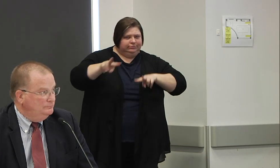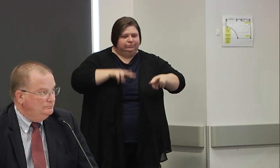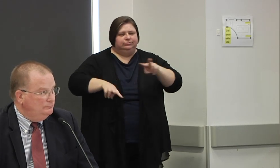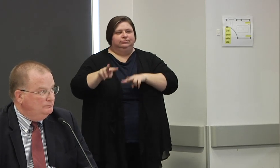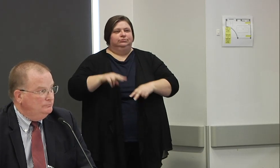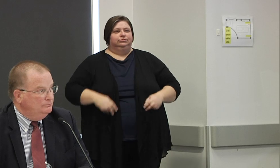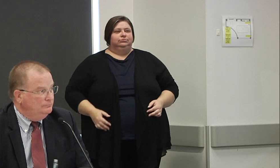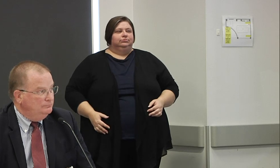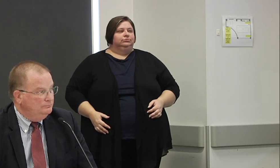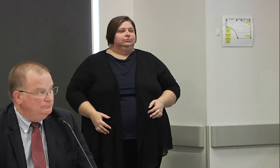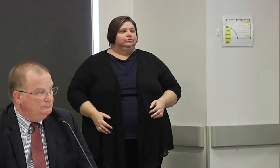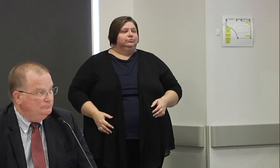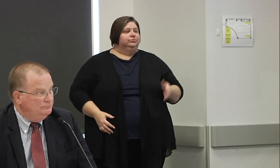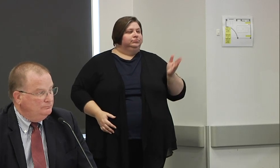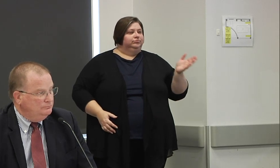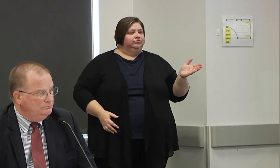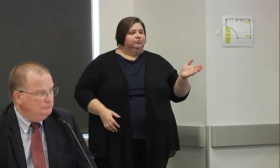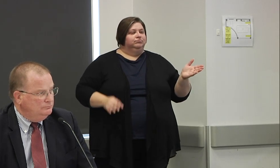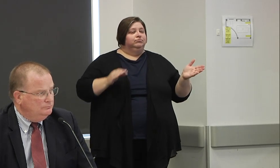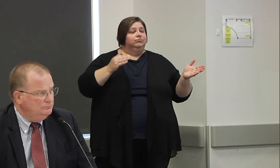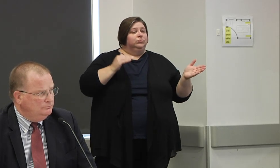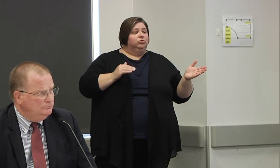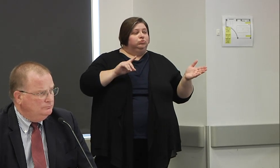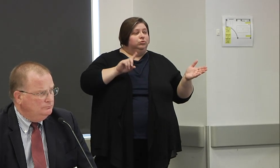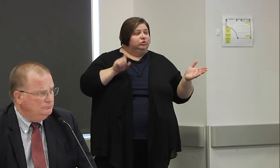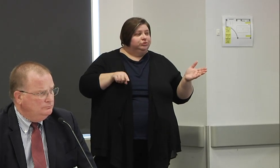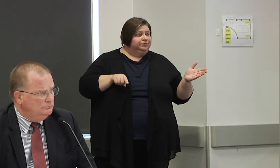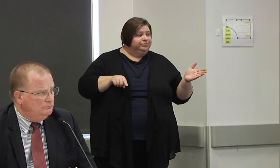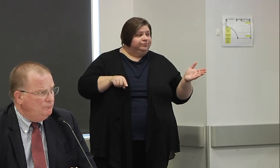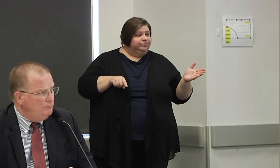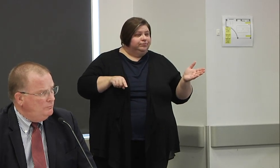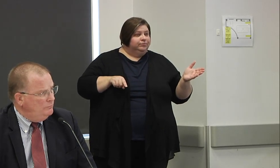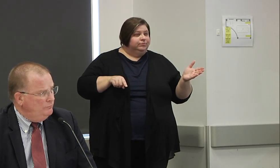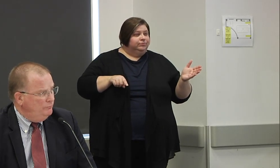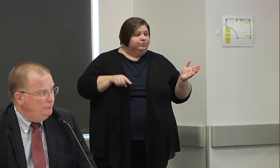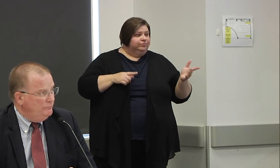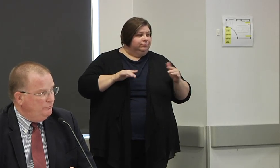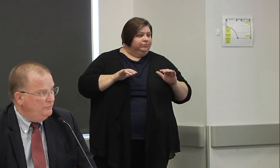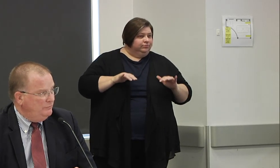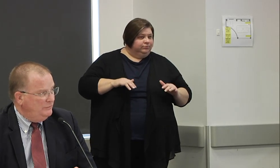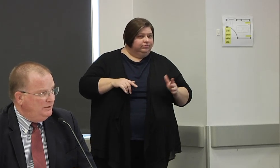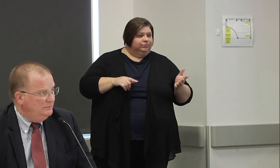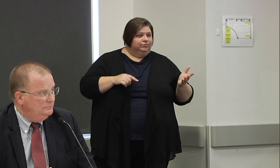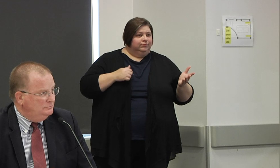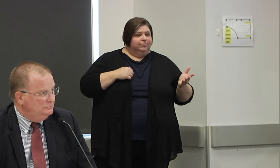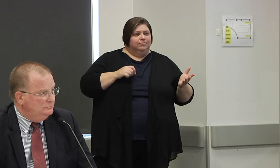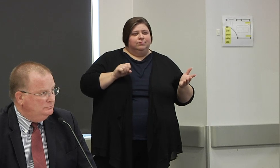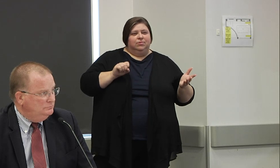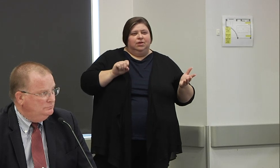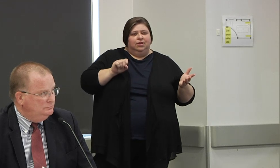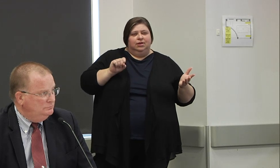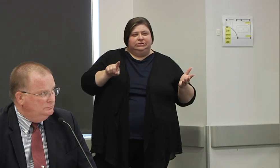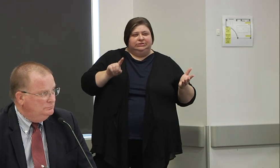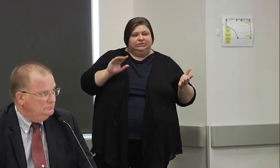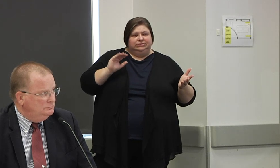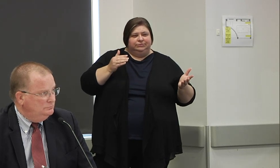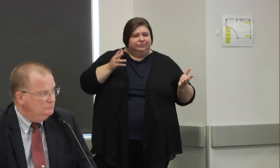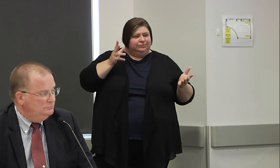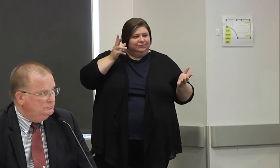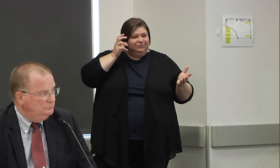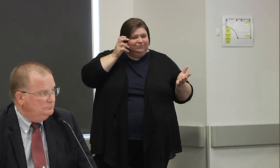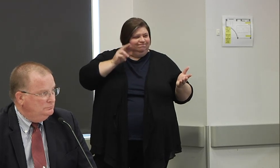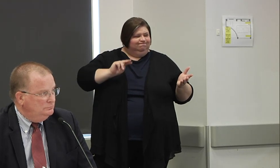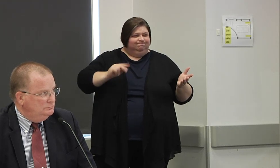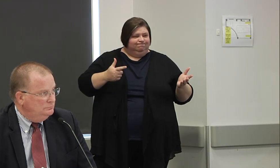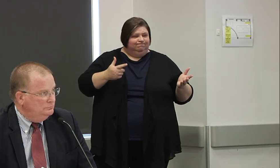Great. Thanks, Jess. The next question is coming in writing. And we've been asked, there's a bit of an audio issue, so the presenters can repeat the